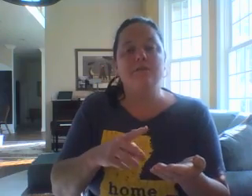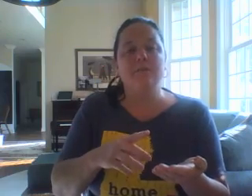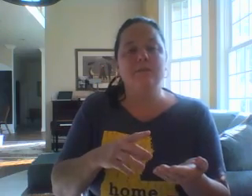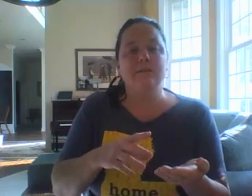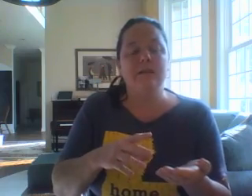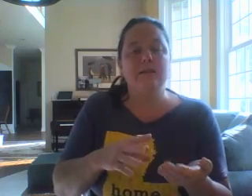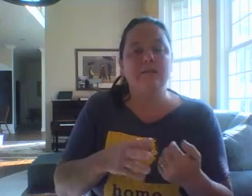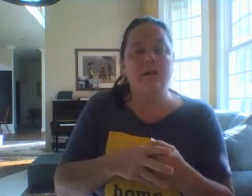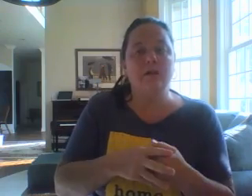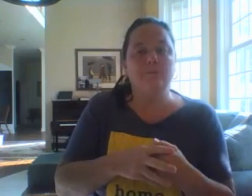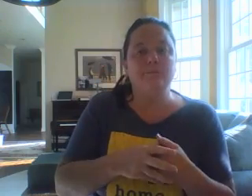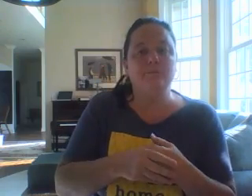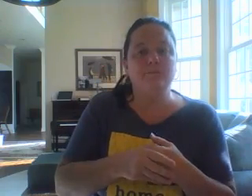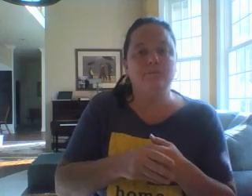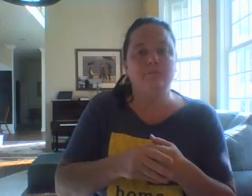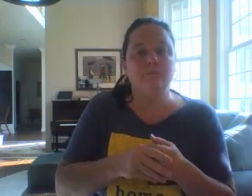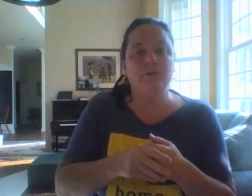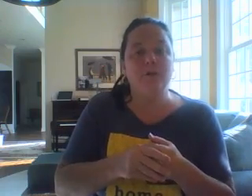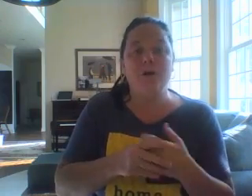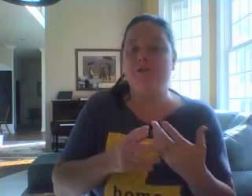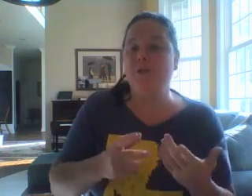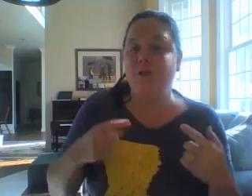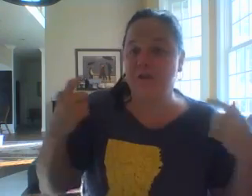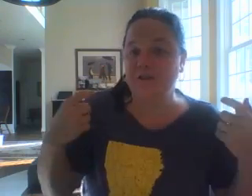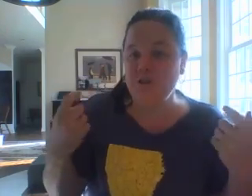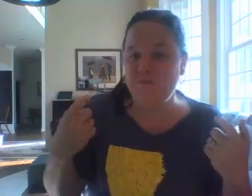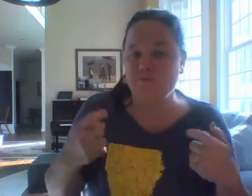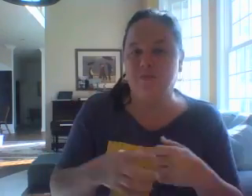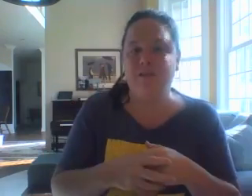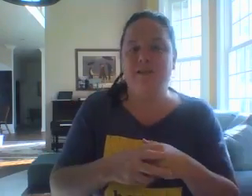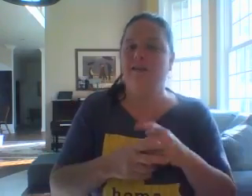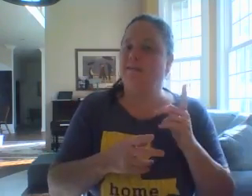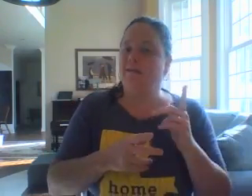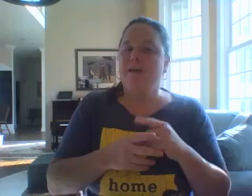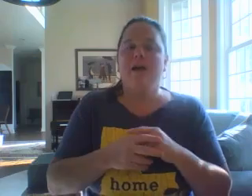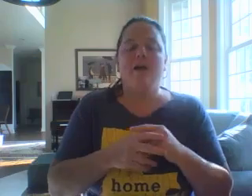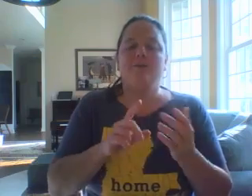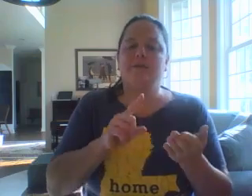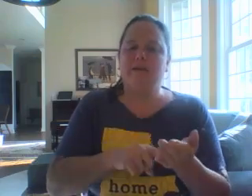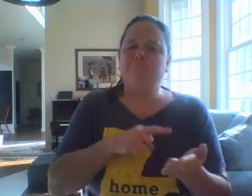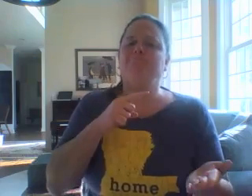someone says, how often you go to the gym, I would say,